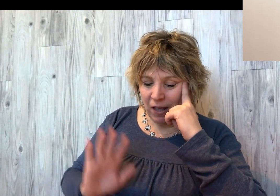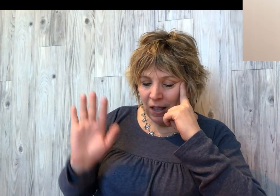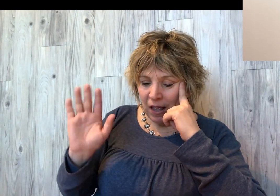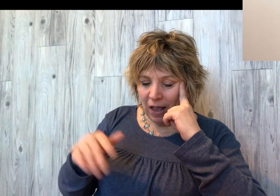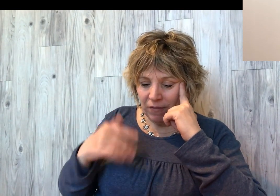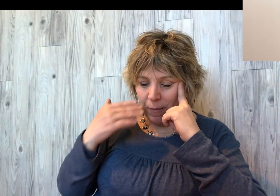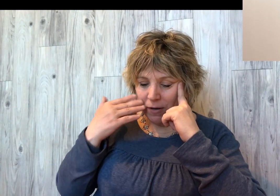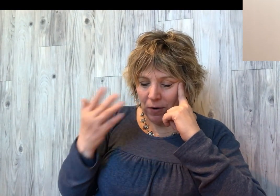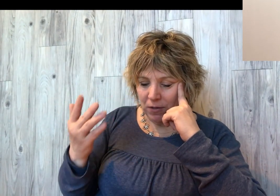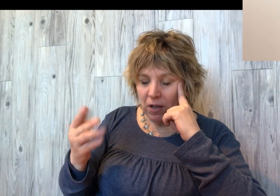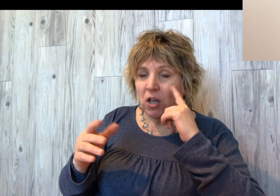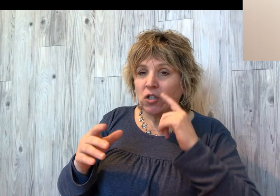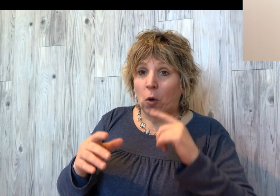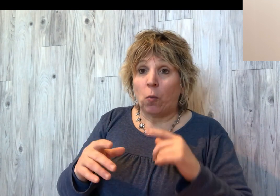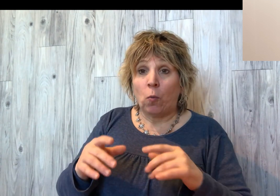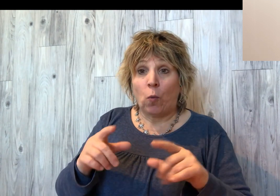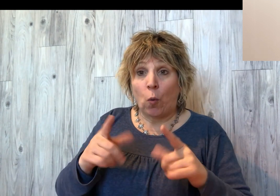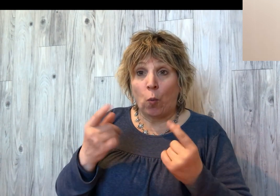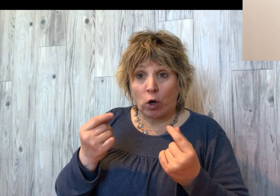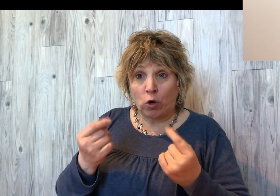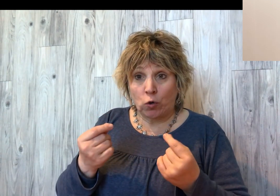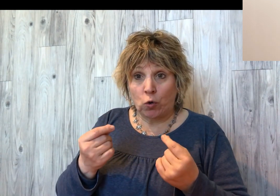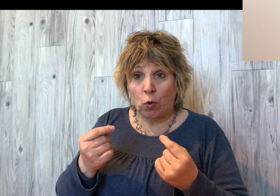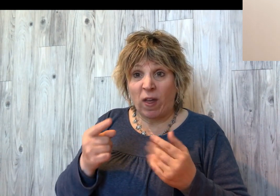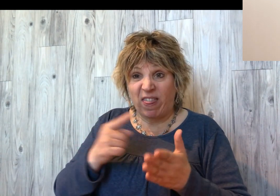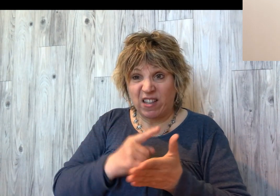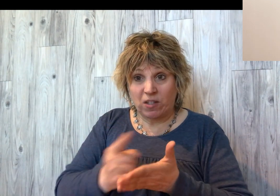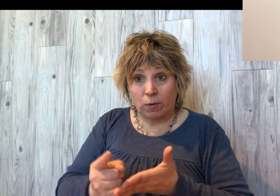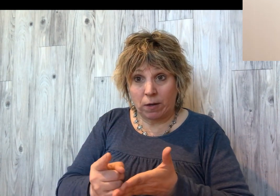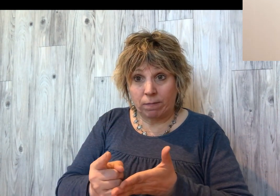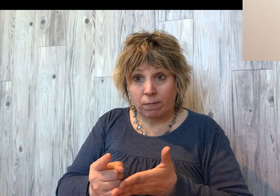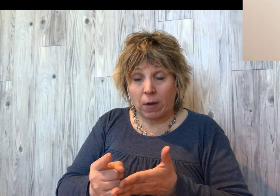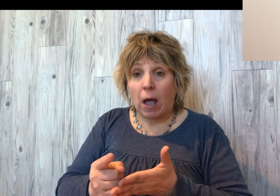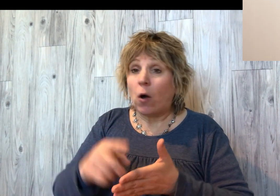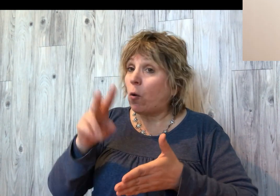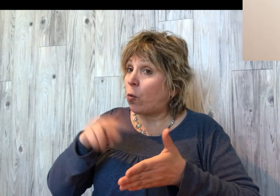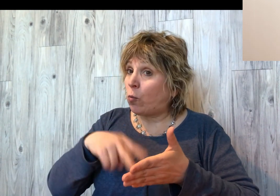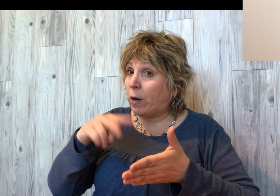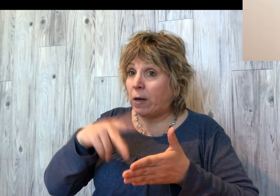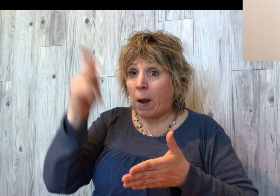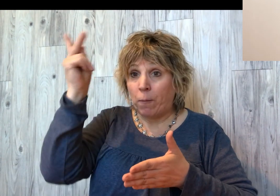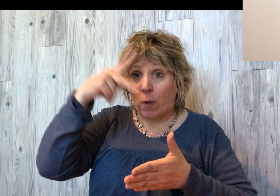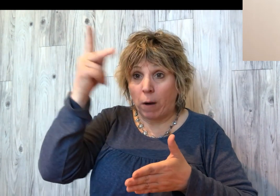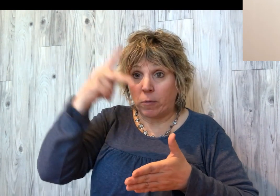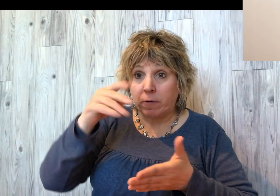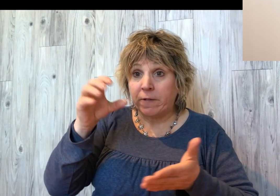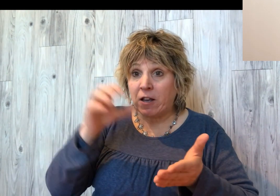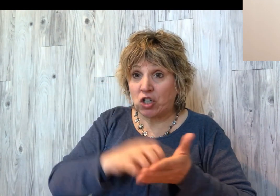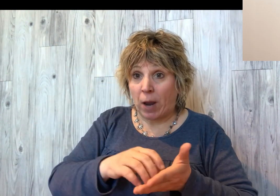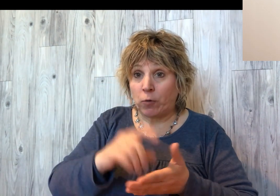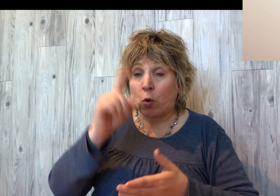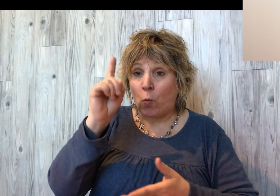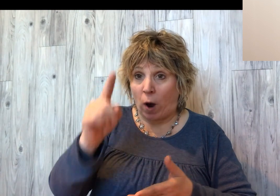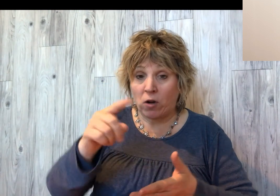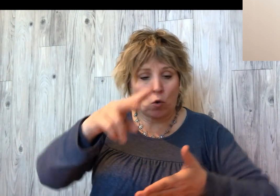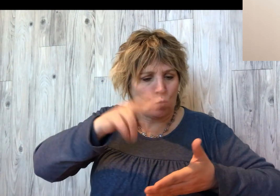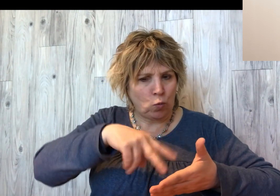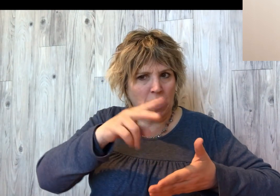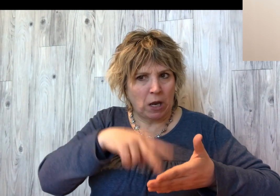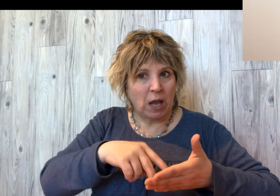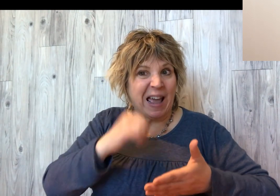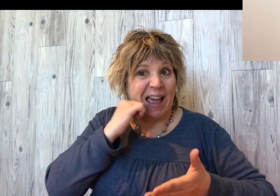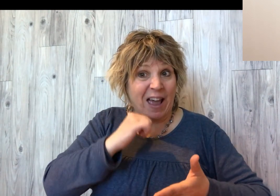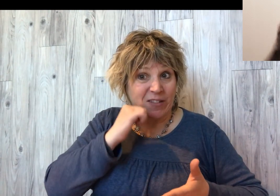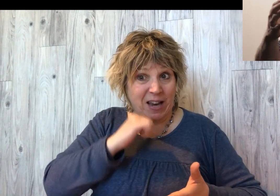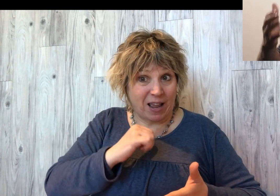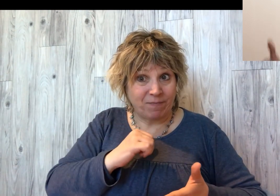know. So here's your action step for this week. Here's what we're gonna do this week. I want you to read Proverbs chapter 1. I want you to